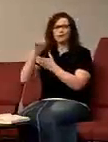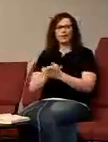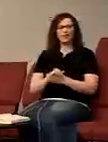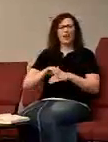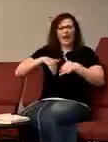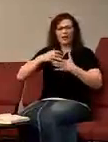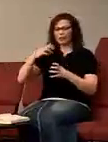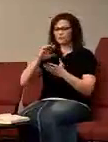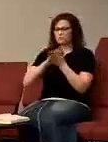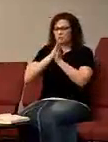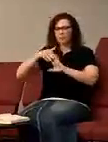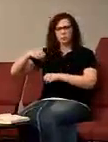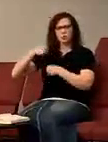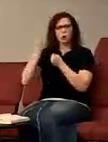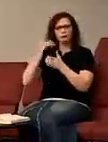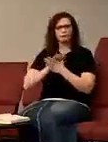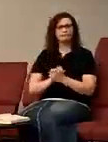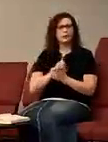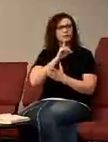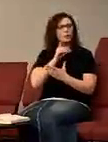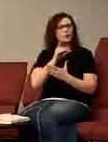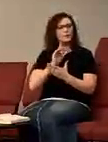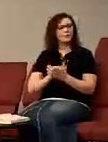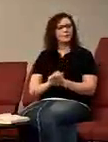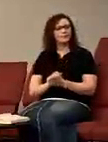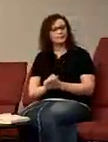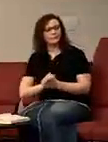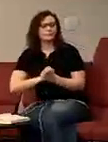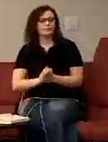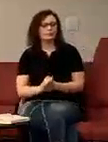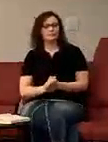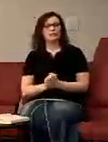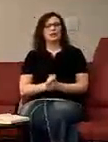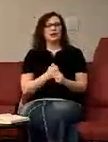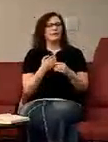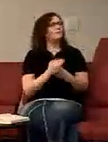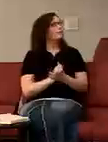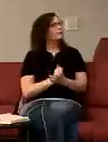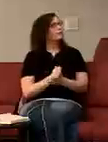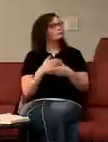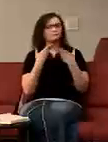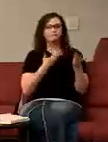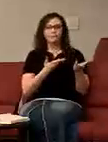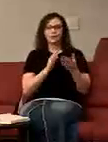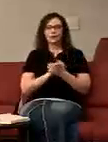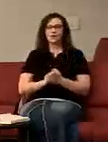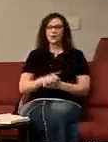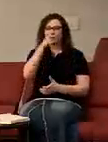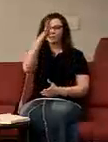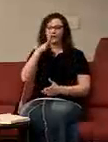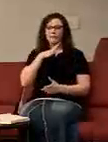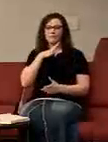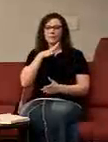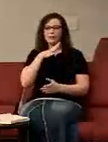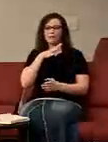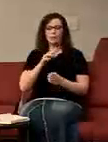How did they get so strong? And so, here's the guy that did the world record for the lift over your head, and that's like